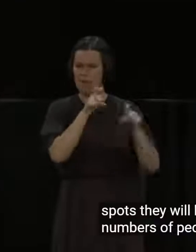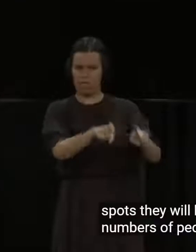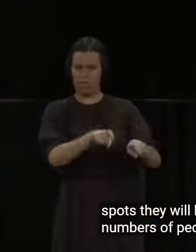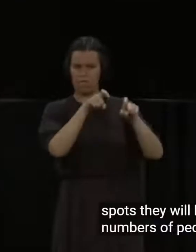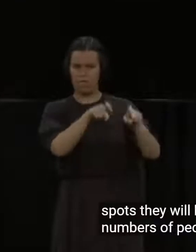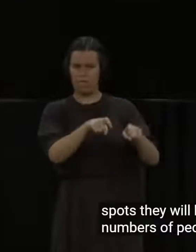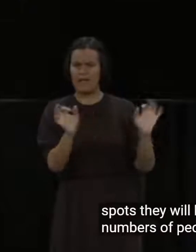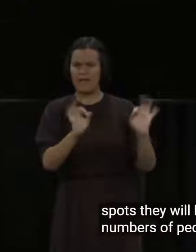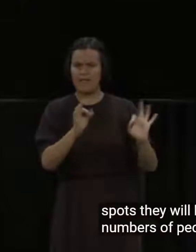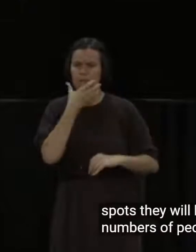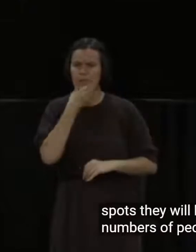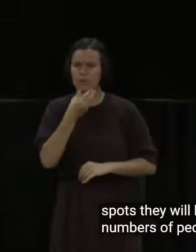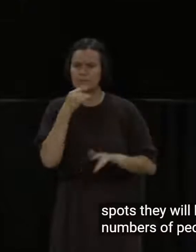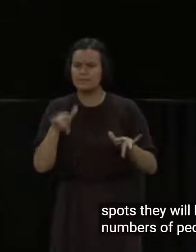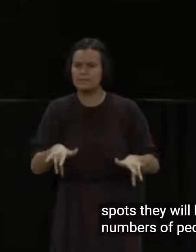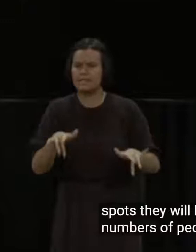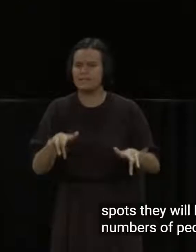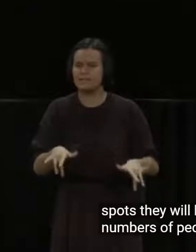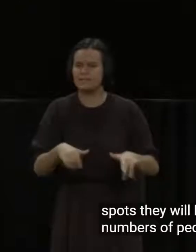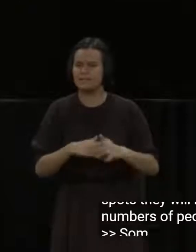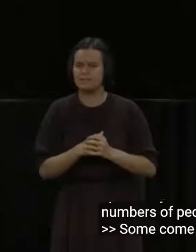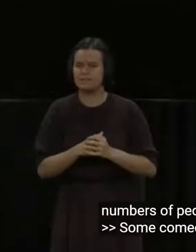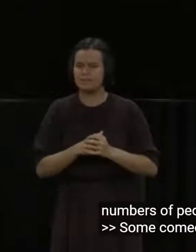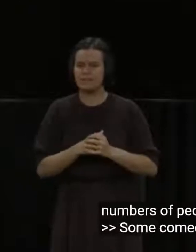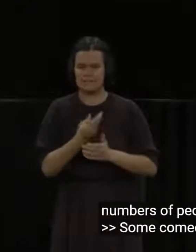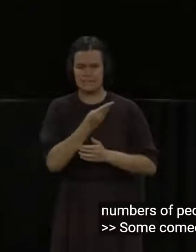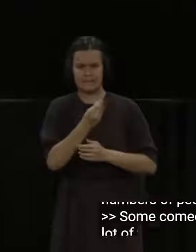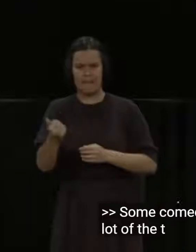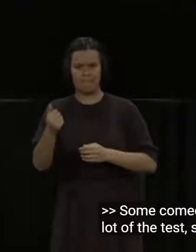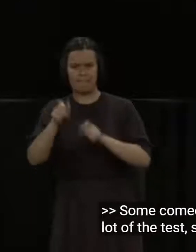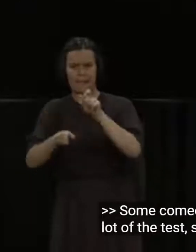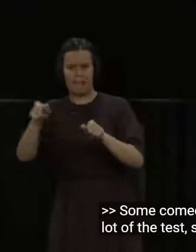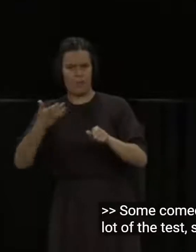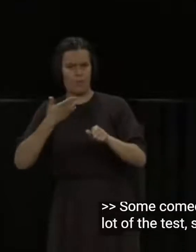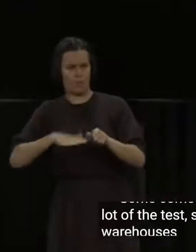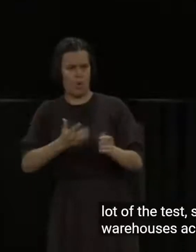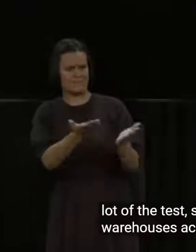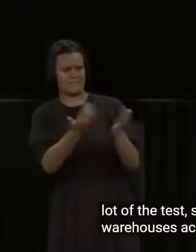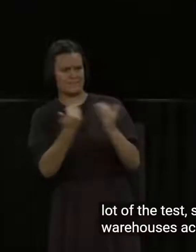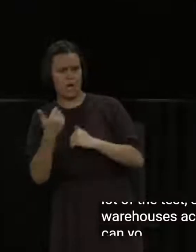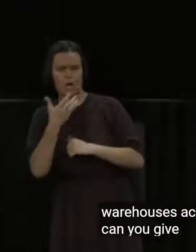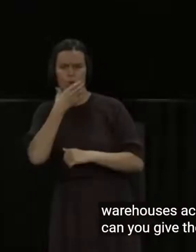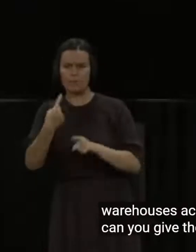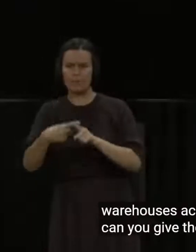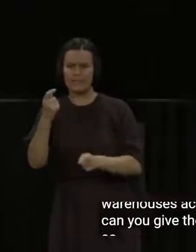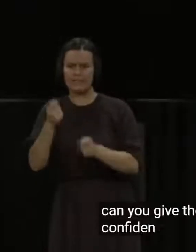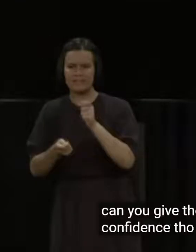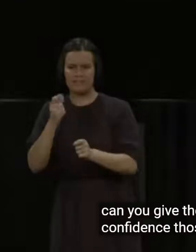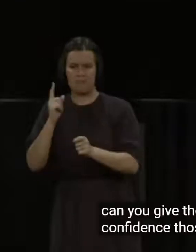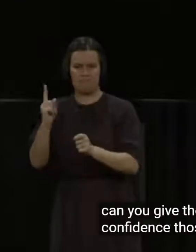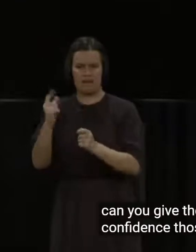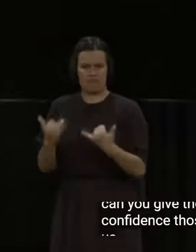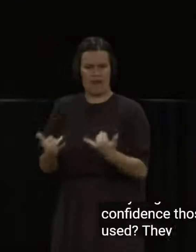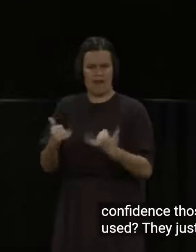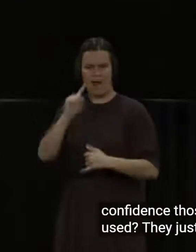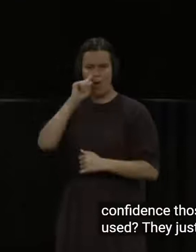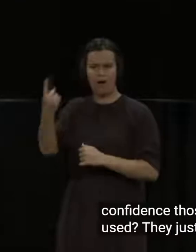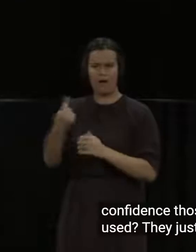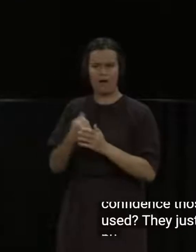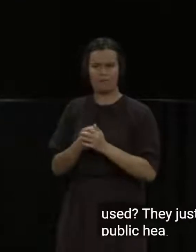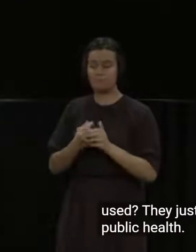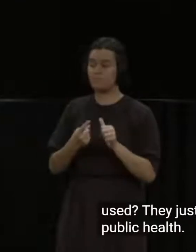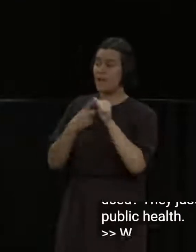tests could be used? They just want it for better public health. So we're working with a lot of companies and